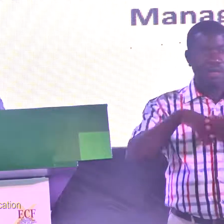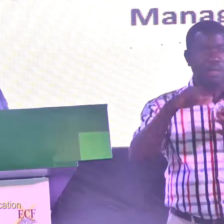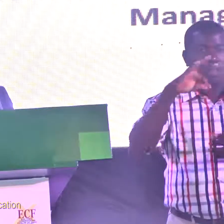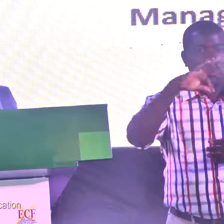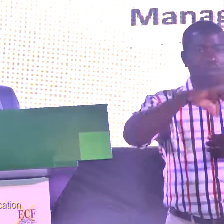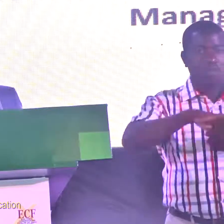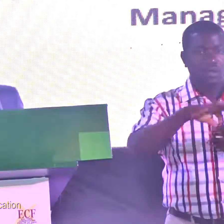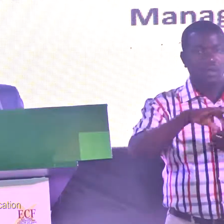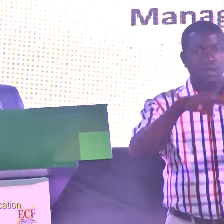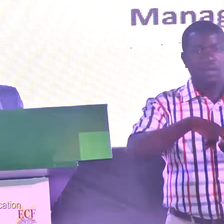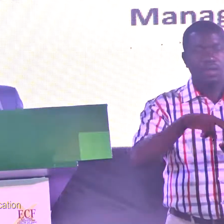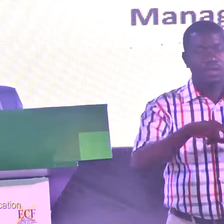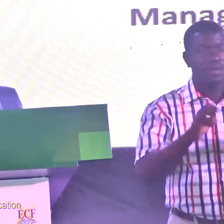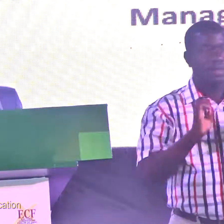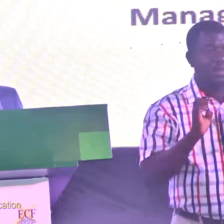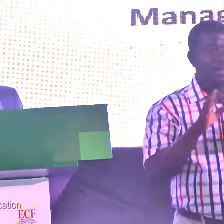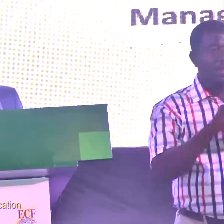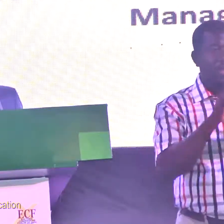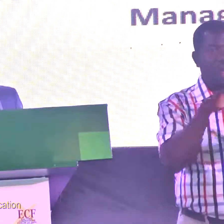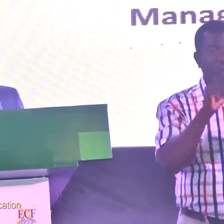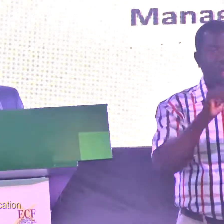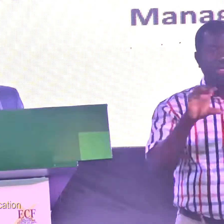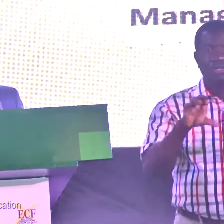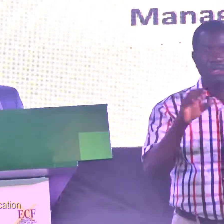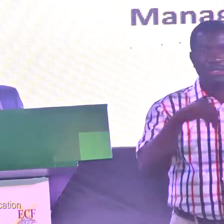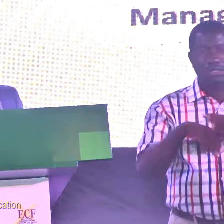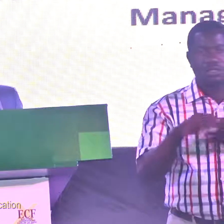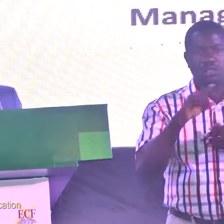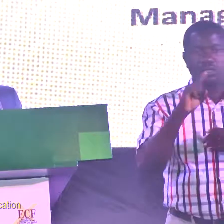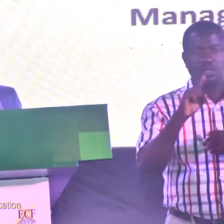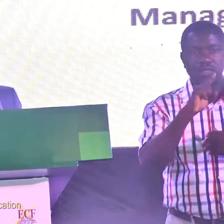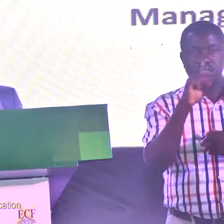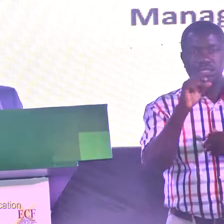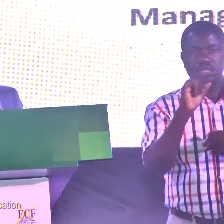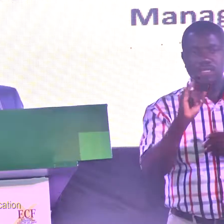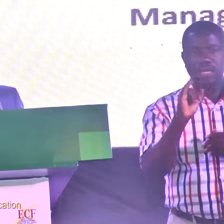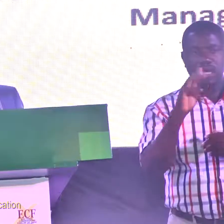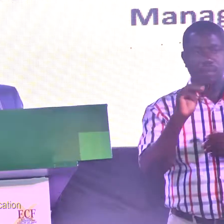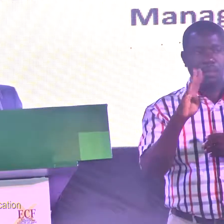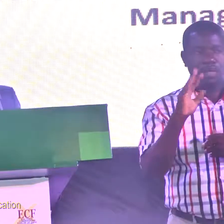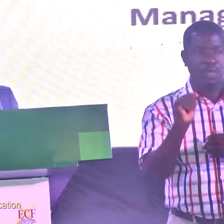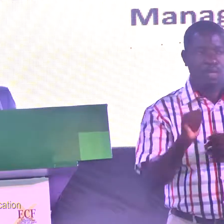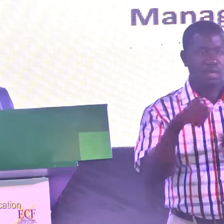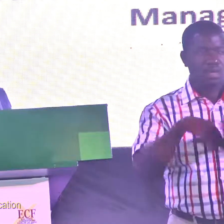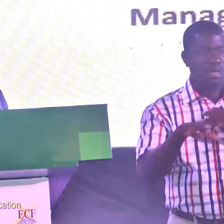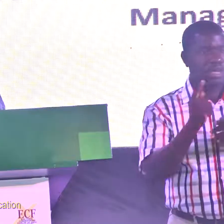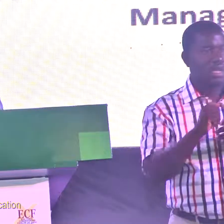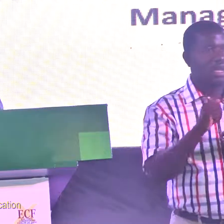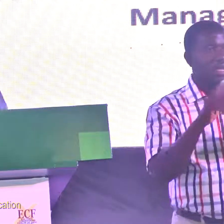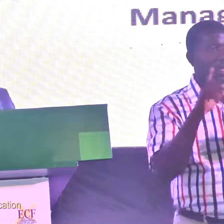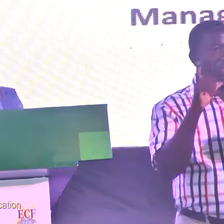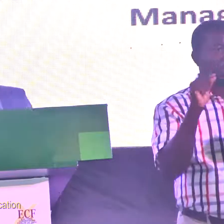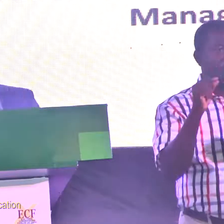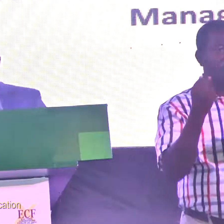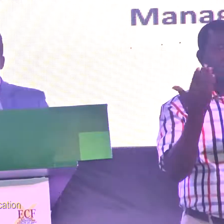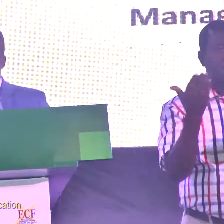registration exercise that was conducted in Zambia in 2015 to the